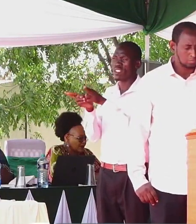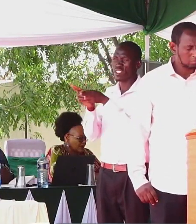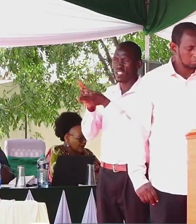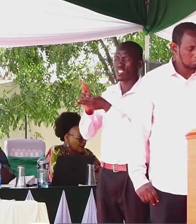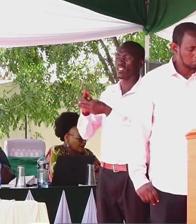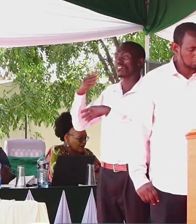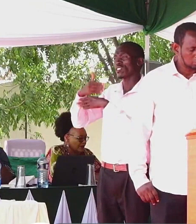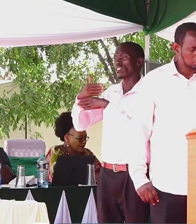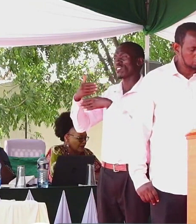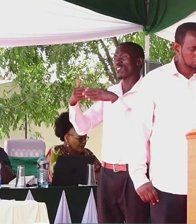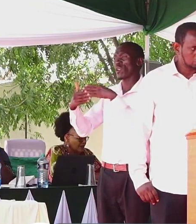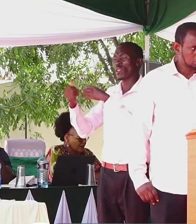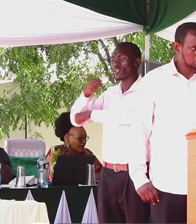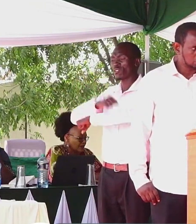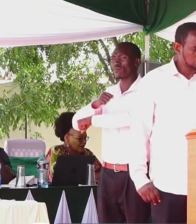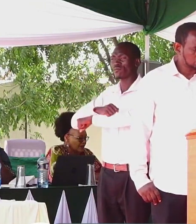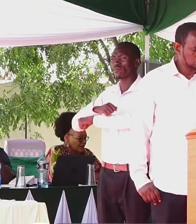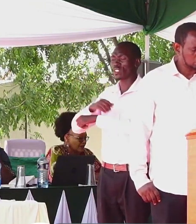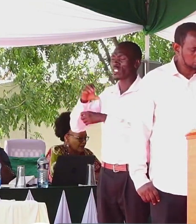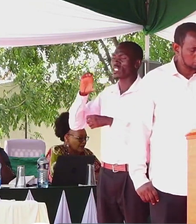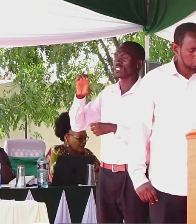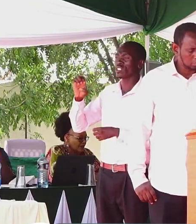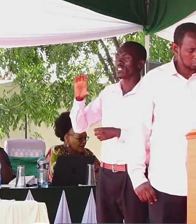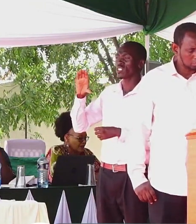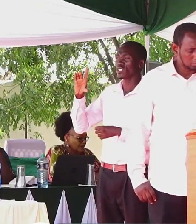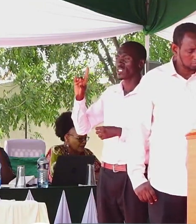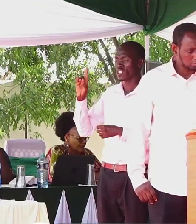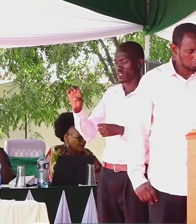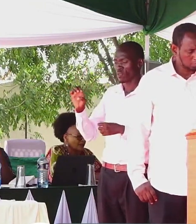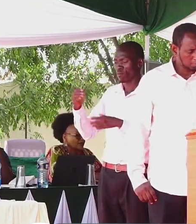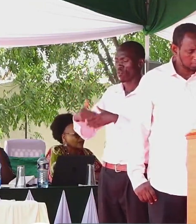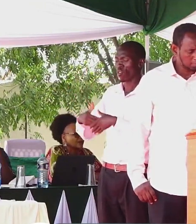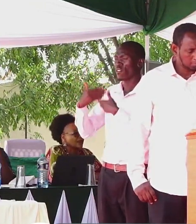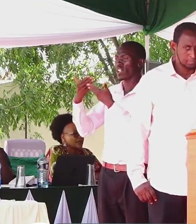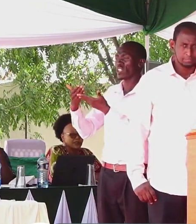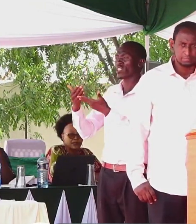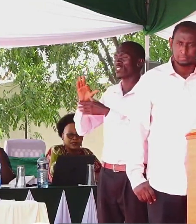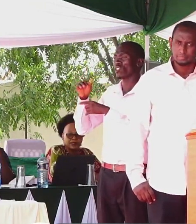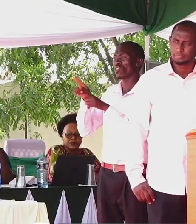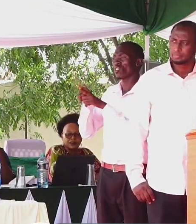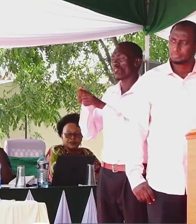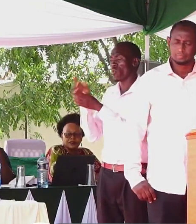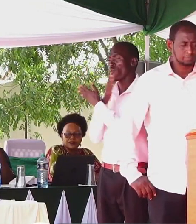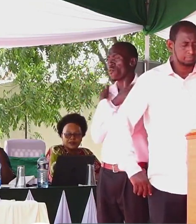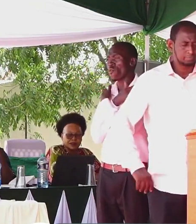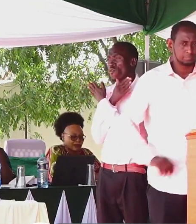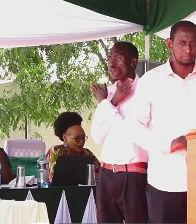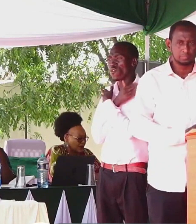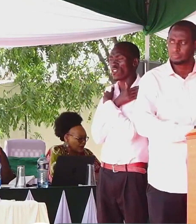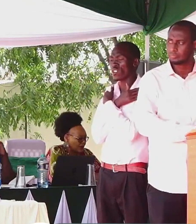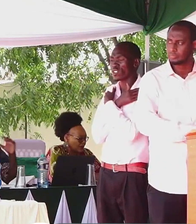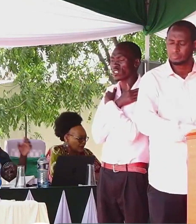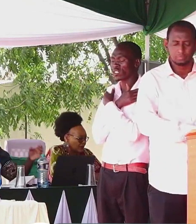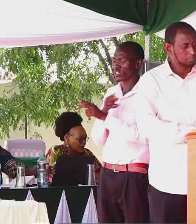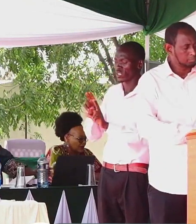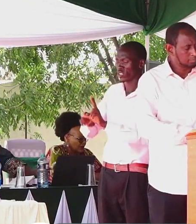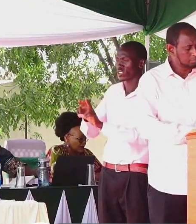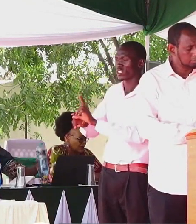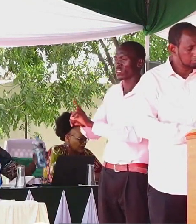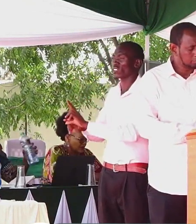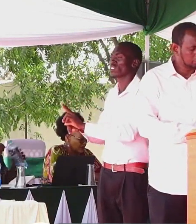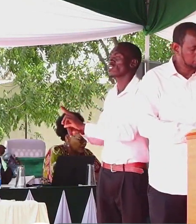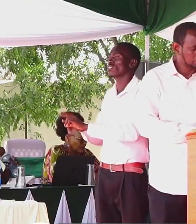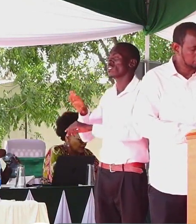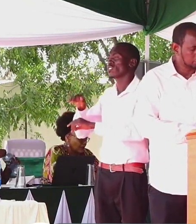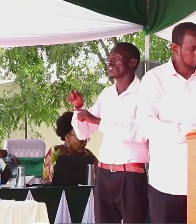schools at the ECD centers. We have provided, of course, child-friendly furniture, those are desks,